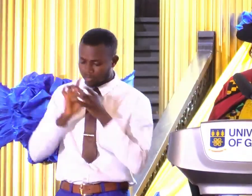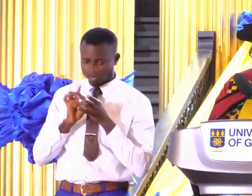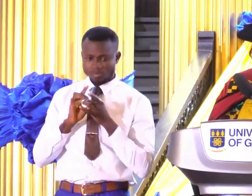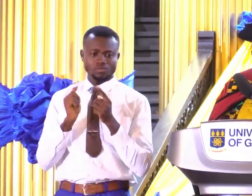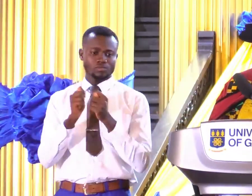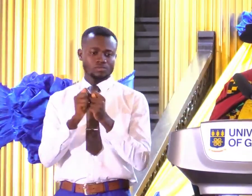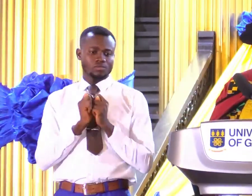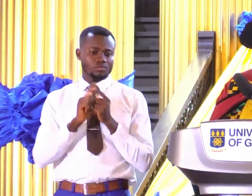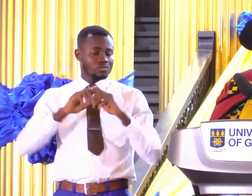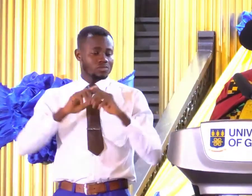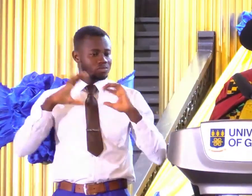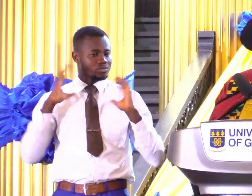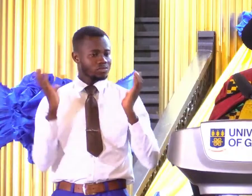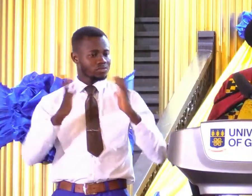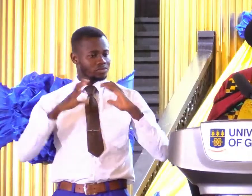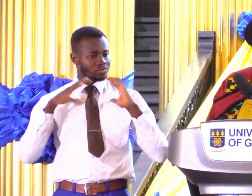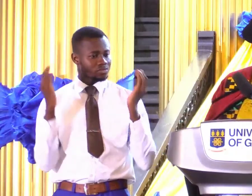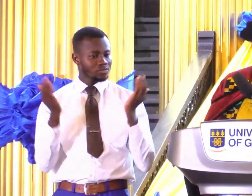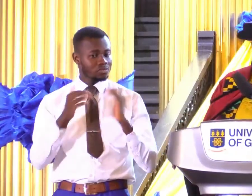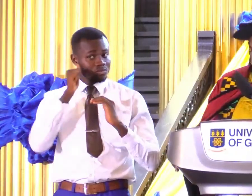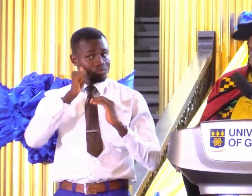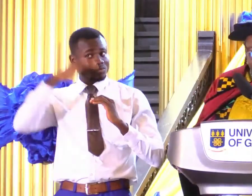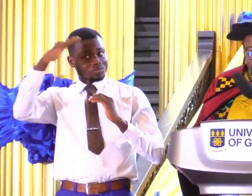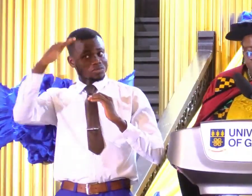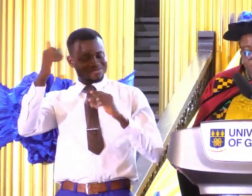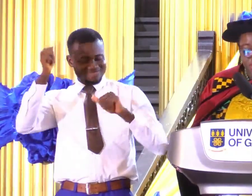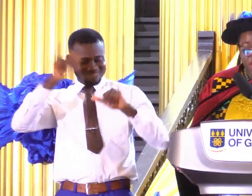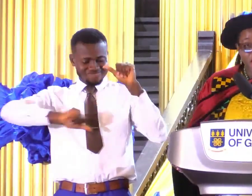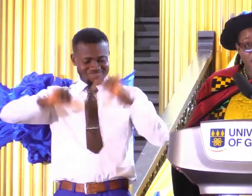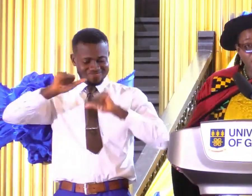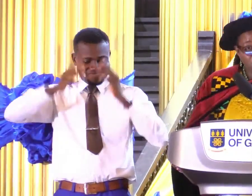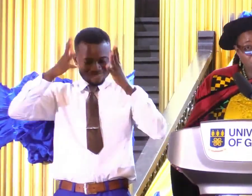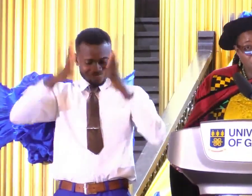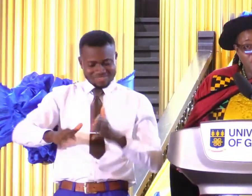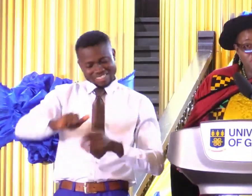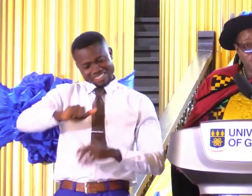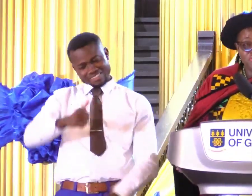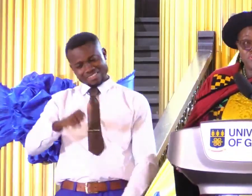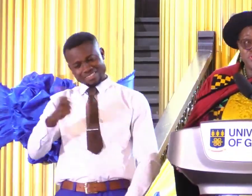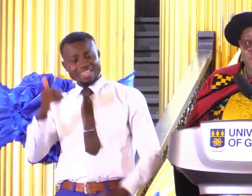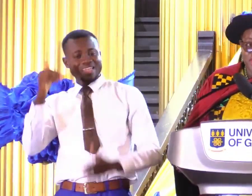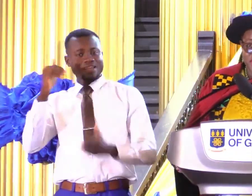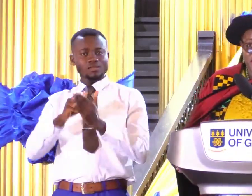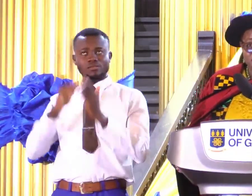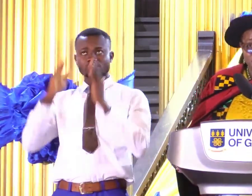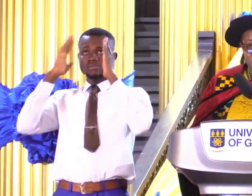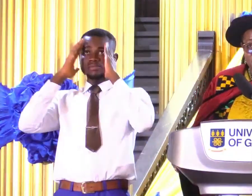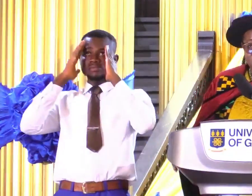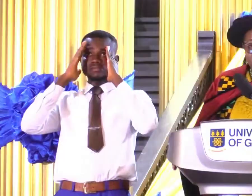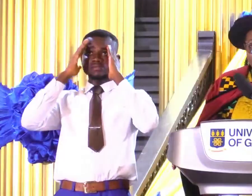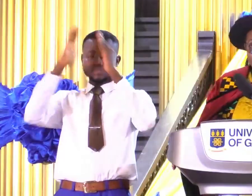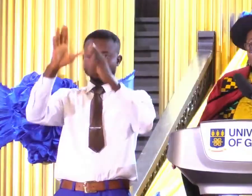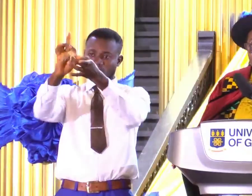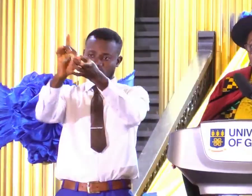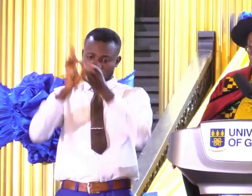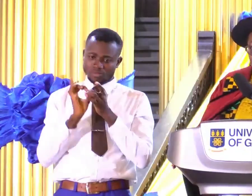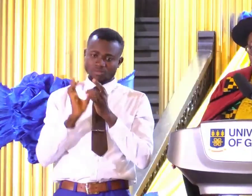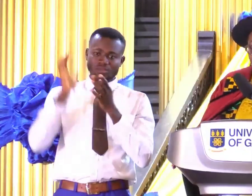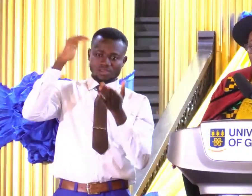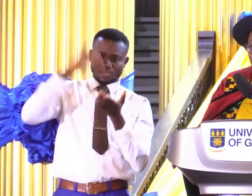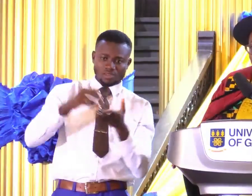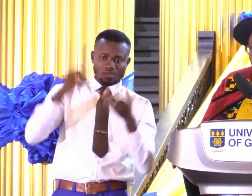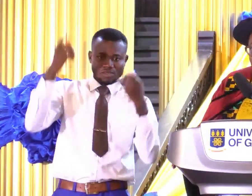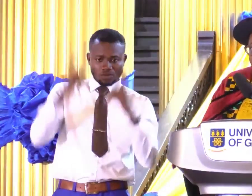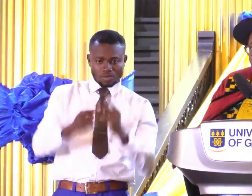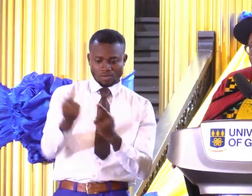to celebrate this woman of science and distinction. I look forward to you joining us again when we resume